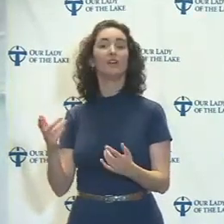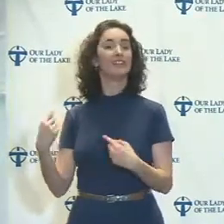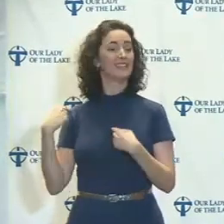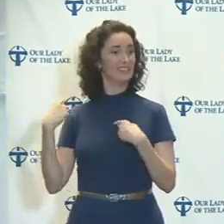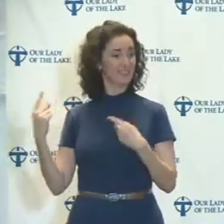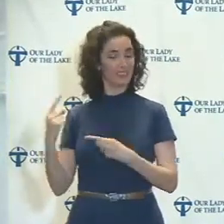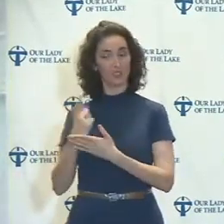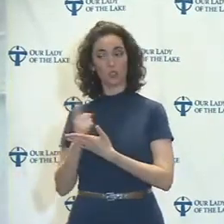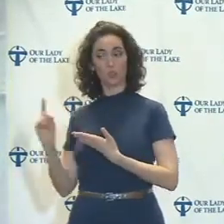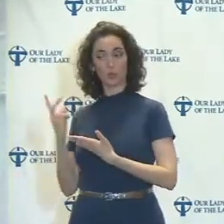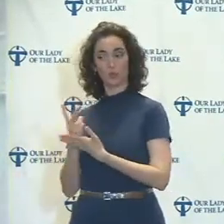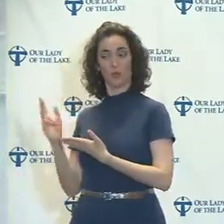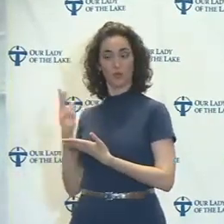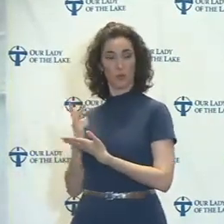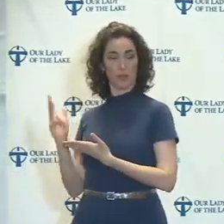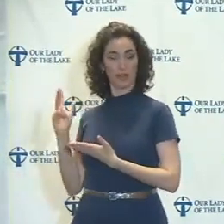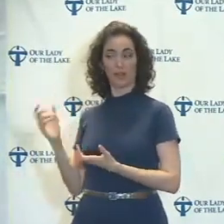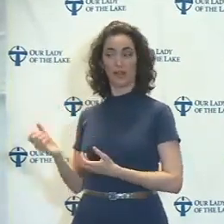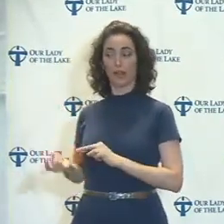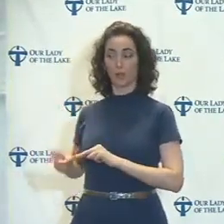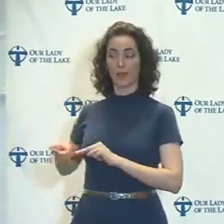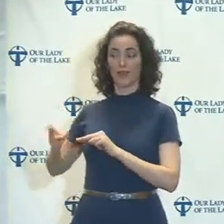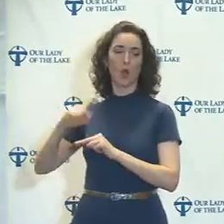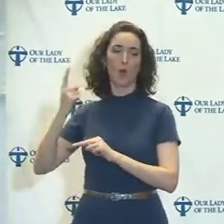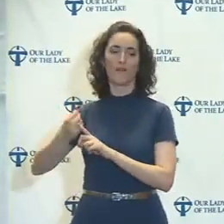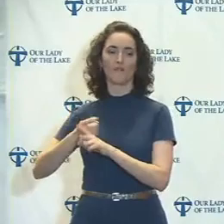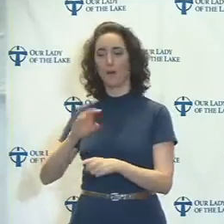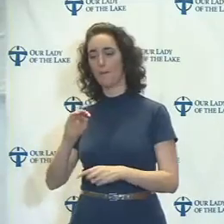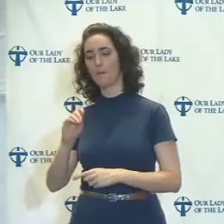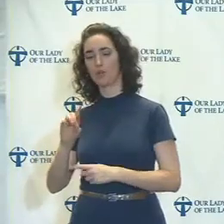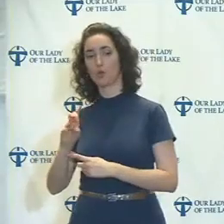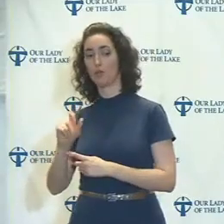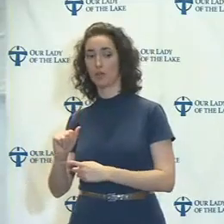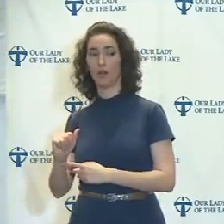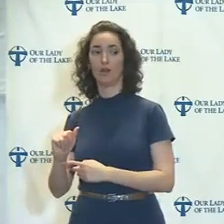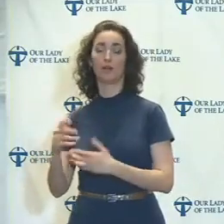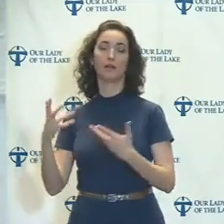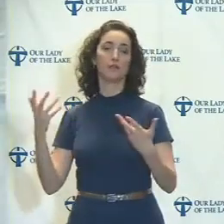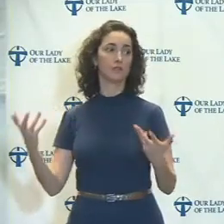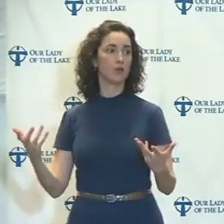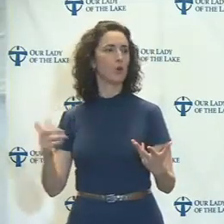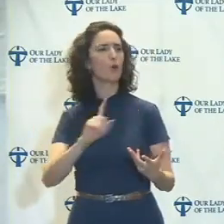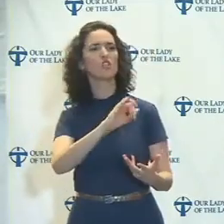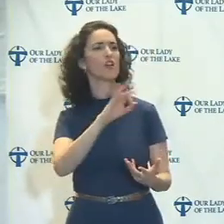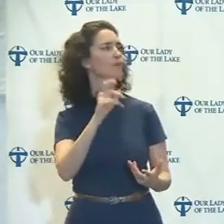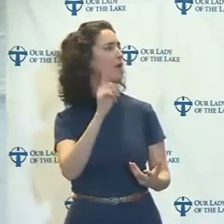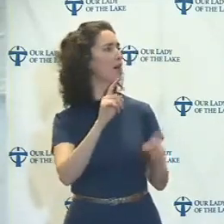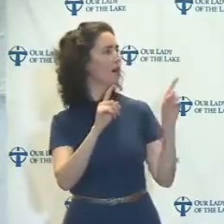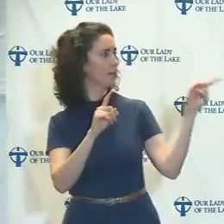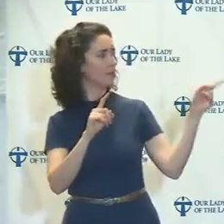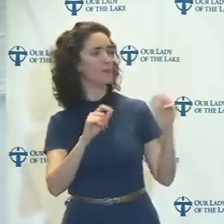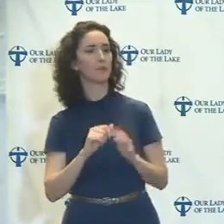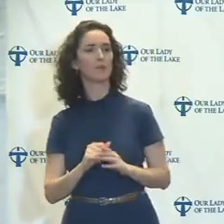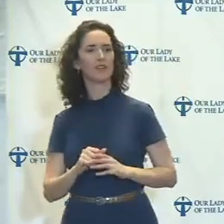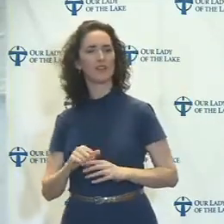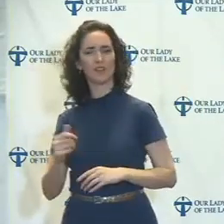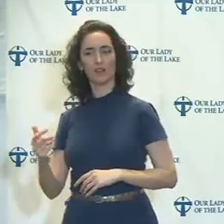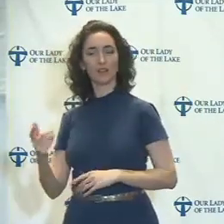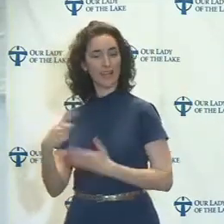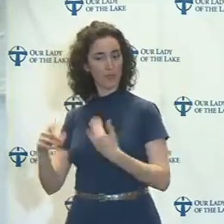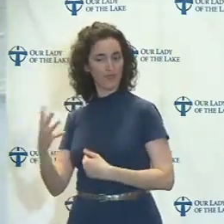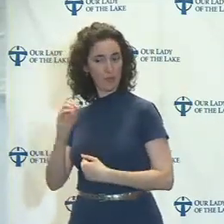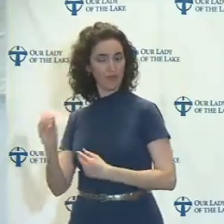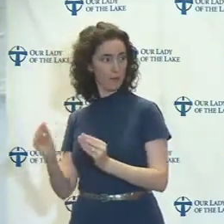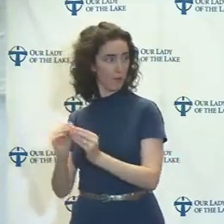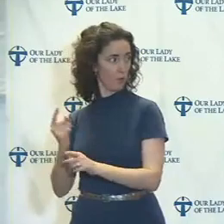have all been on the Moderna side. So we believe we have a, where's Joe? It's 5% for next week.